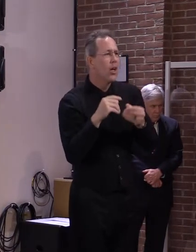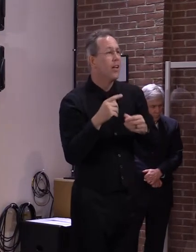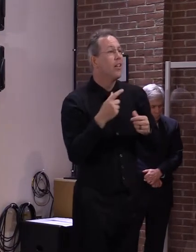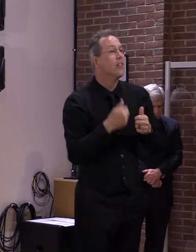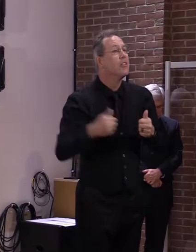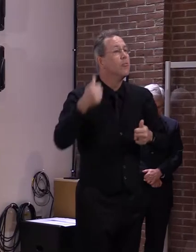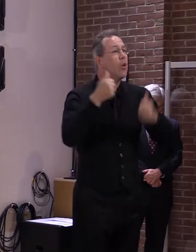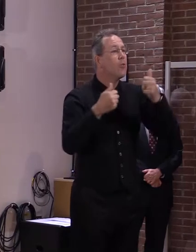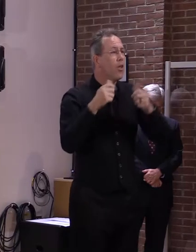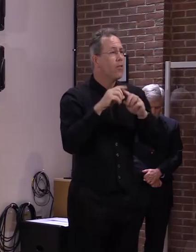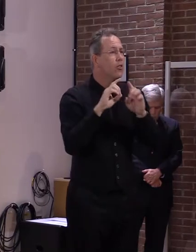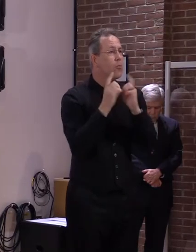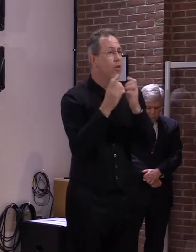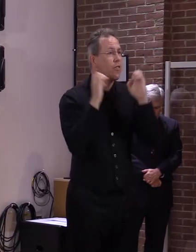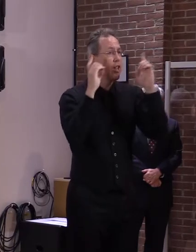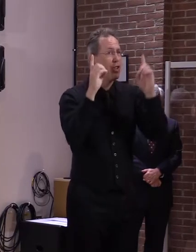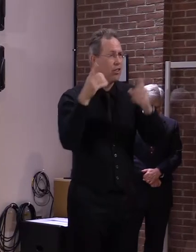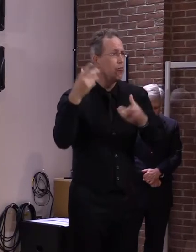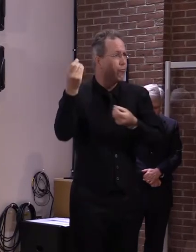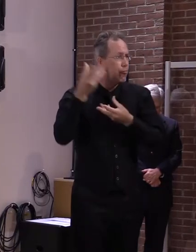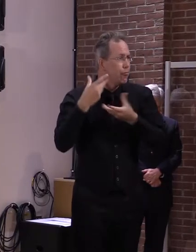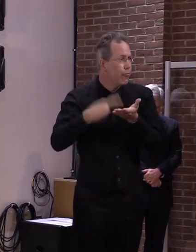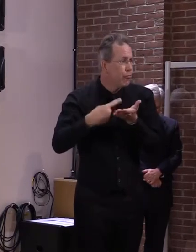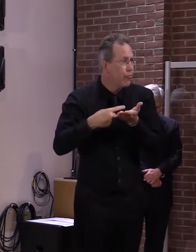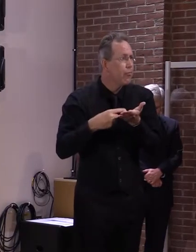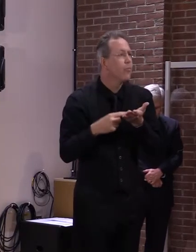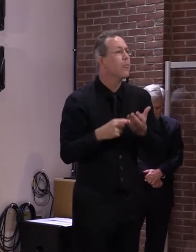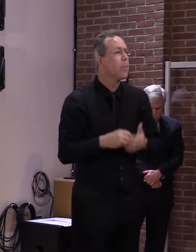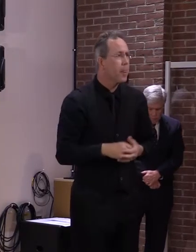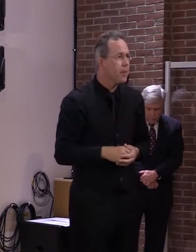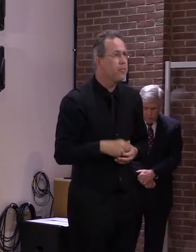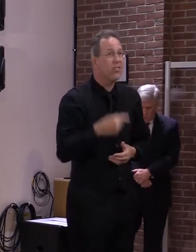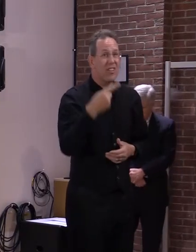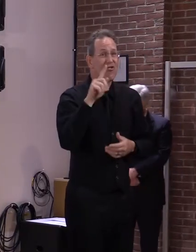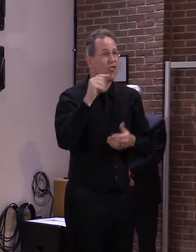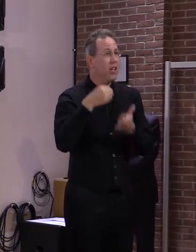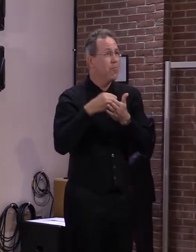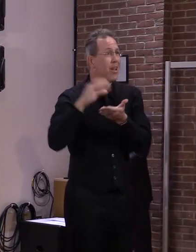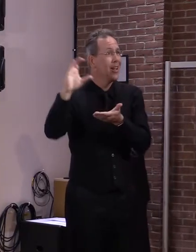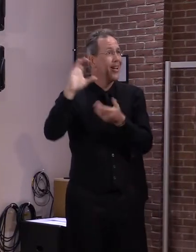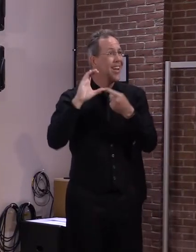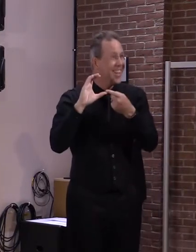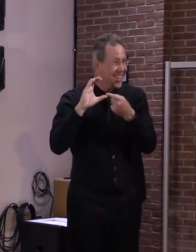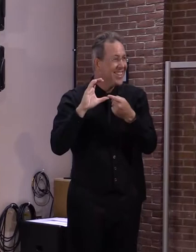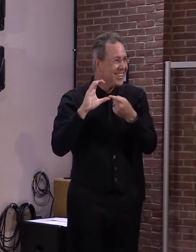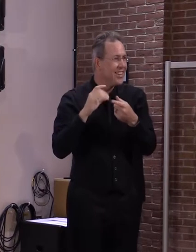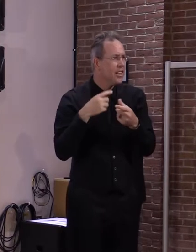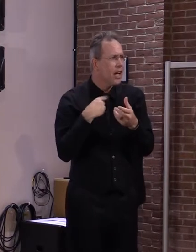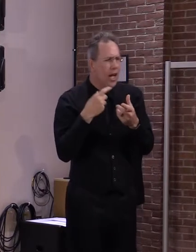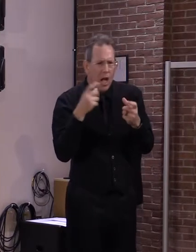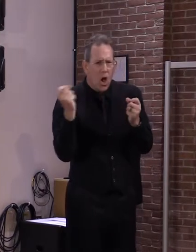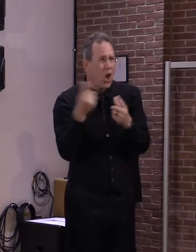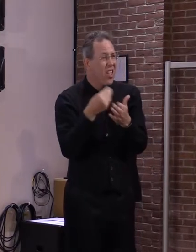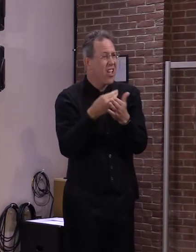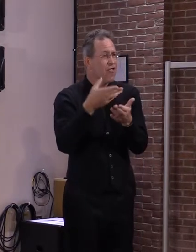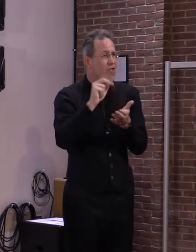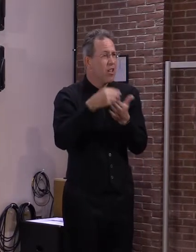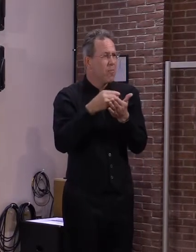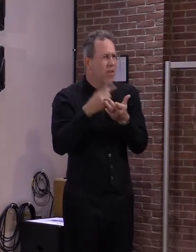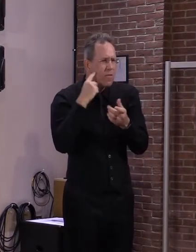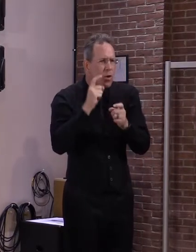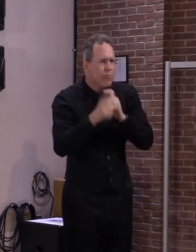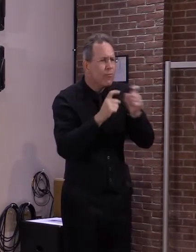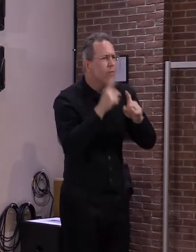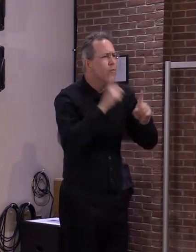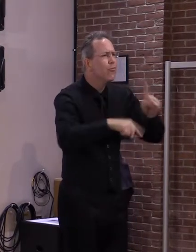announced the Summer Matters Grant Program. And that grant program asks Vermont communities and youth-serving organizations of all types to think about ways to